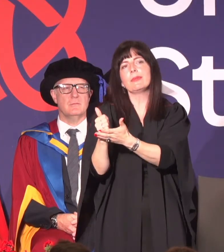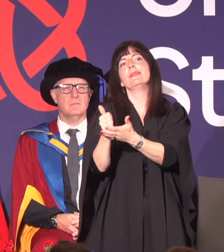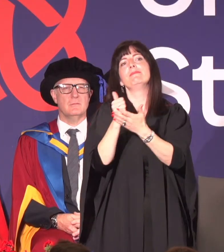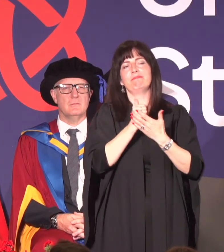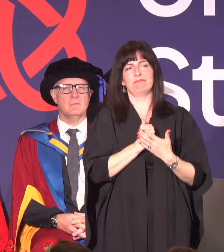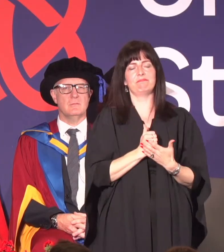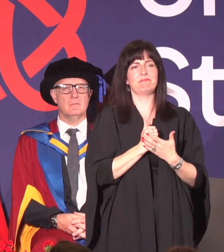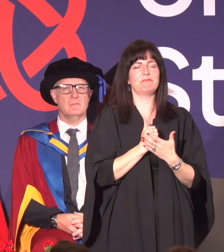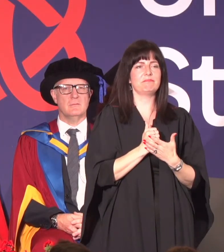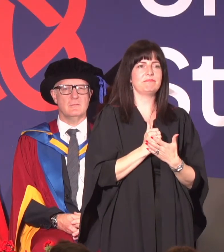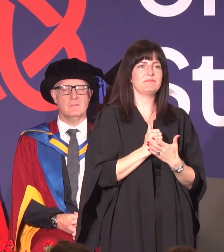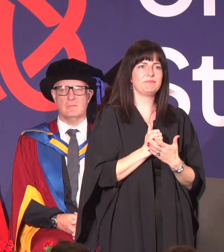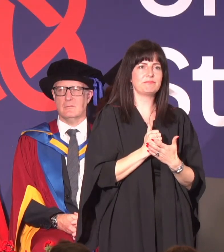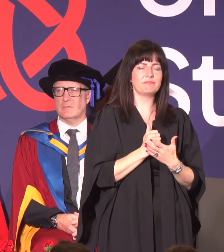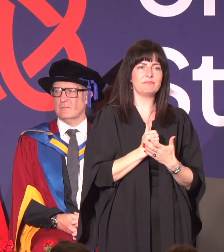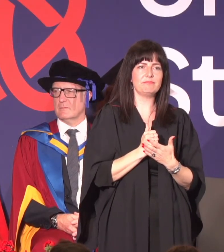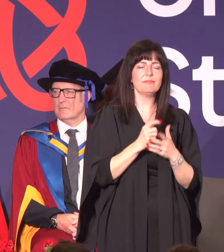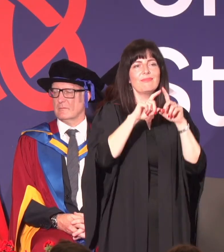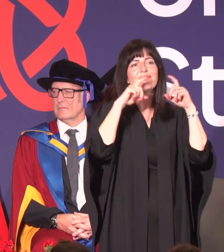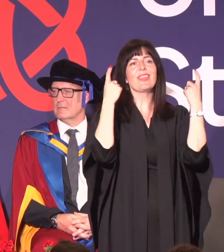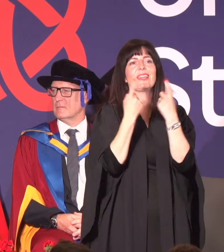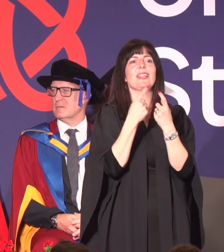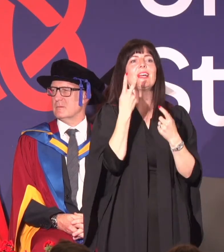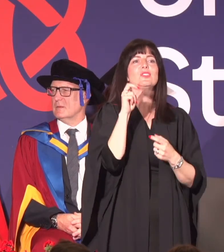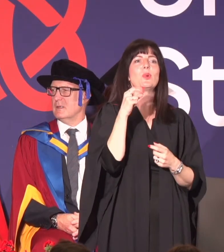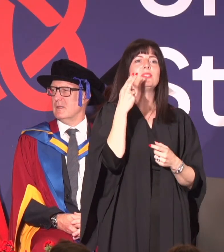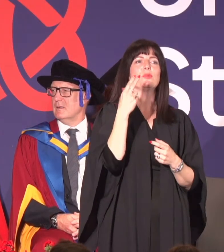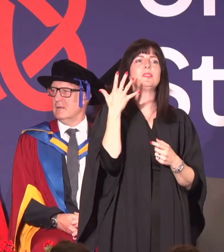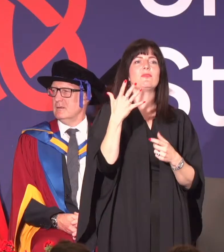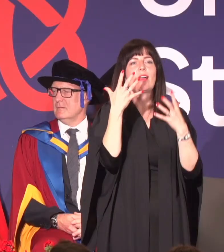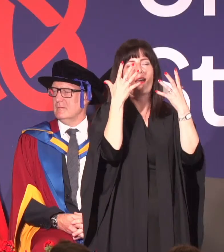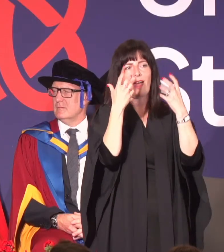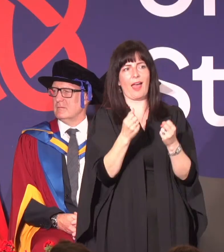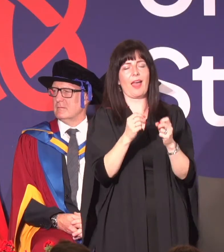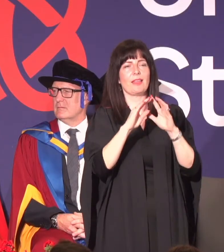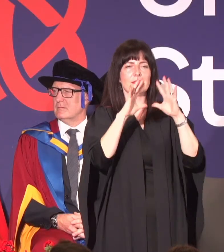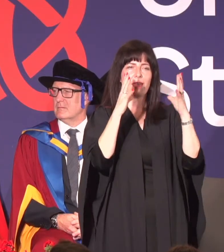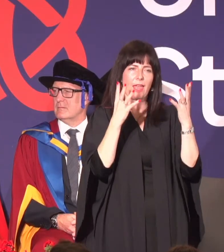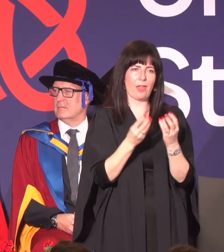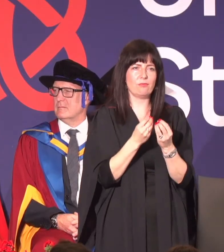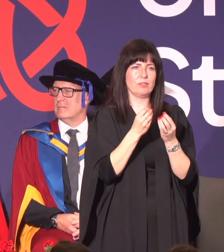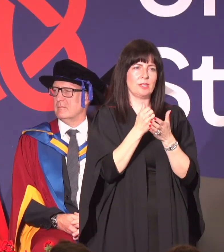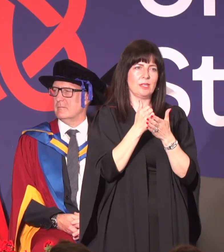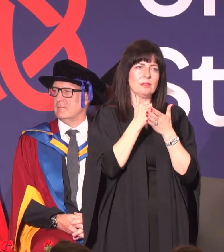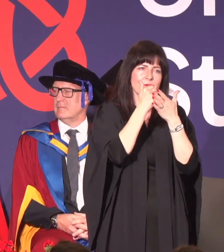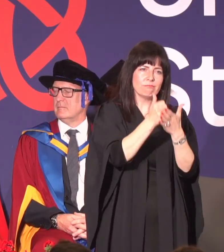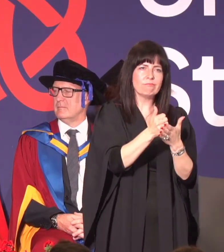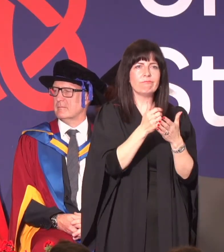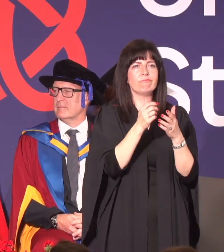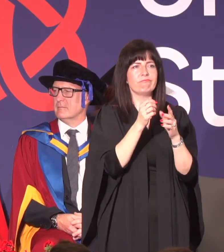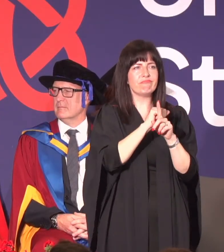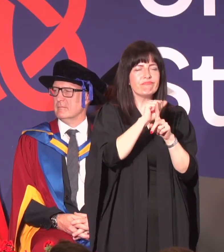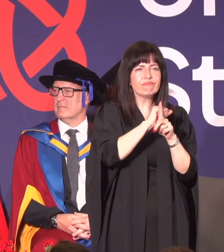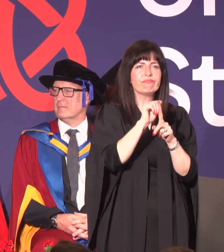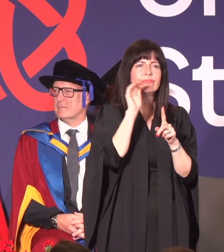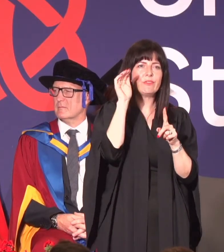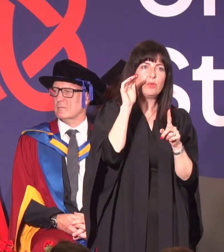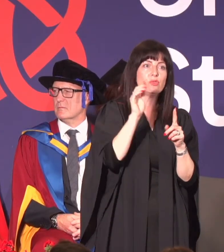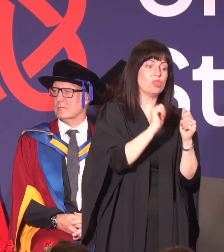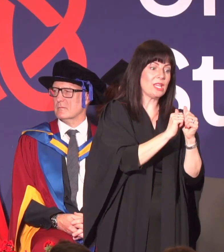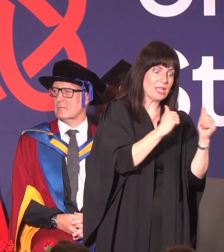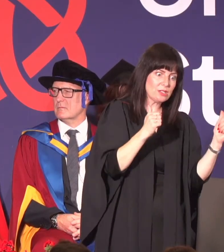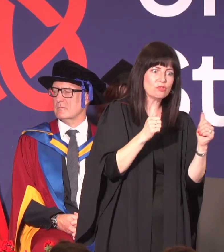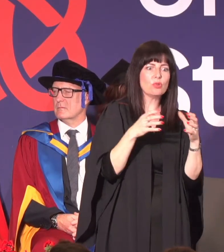yourselves. The class of 2025 has everything it takes to shape the future, not just in industries and